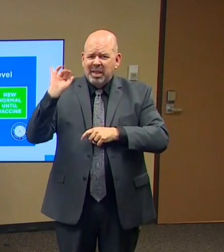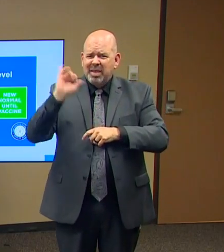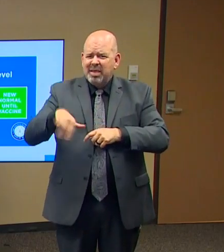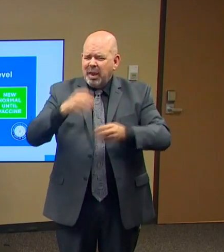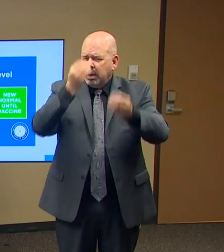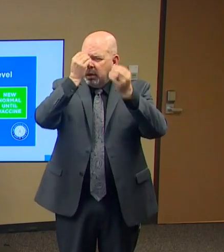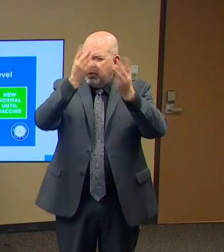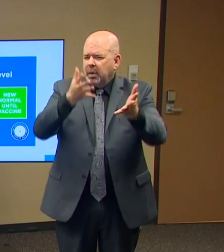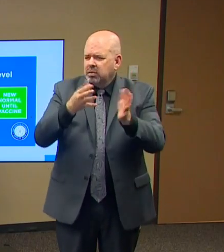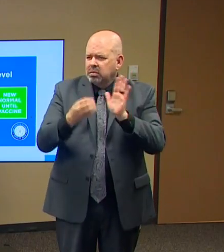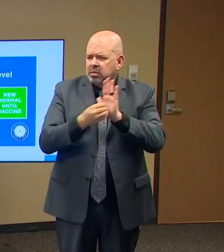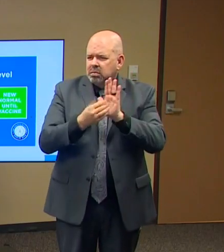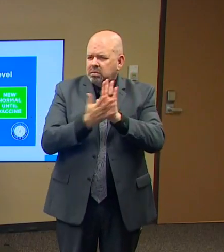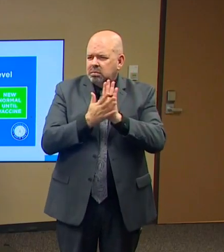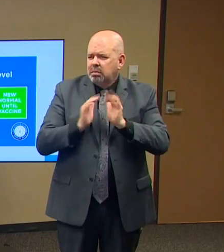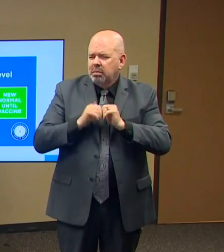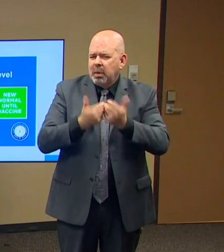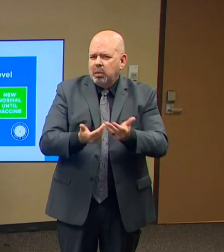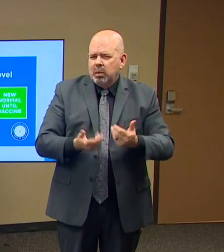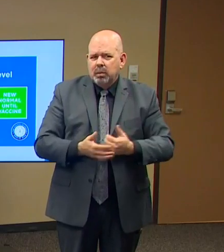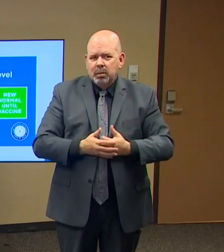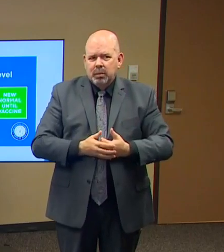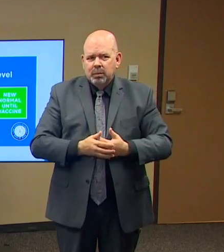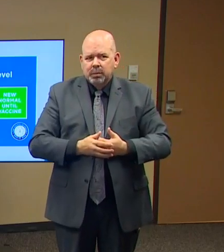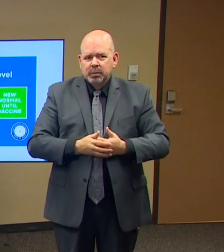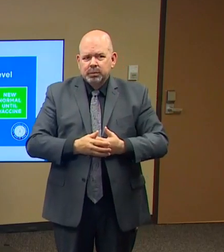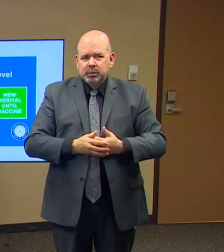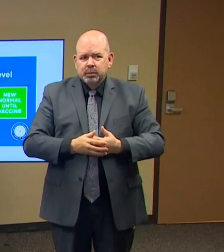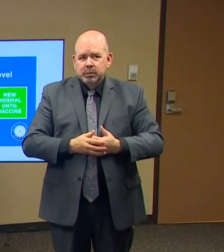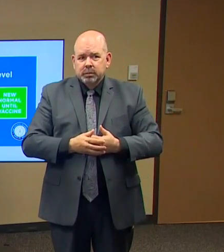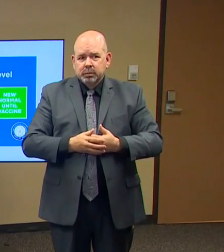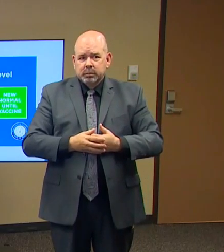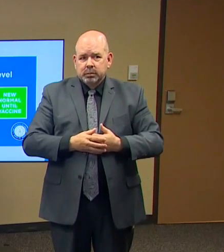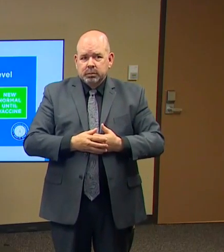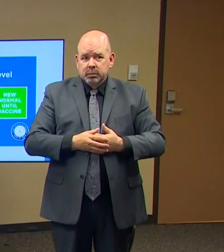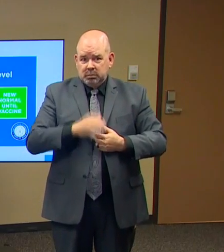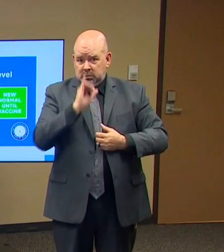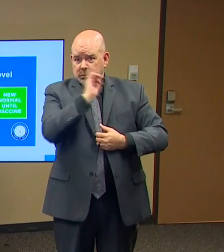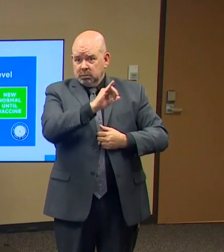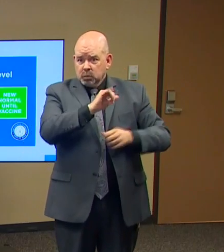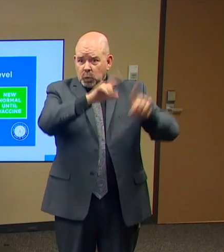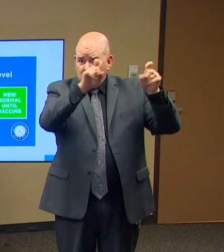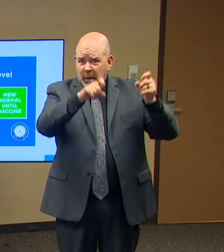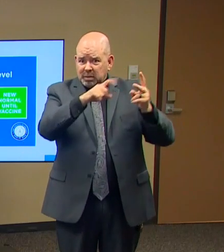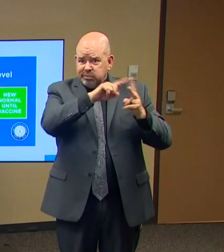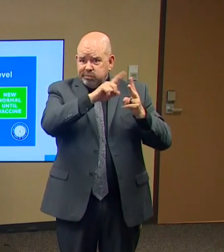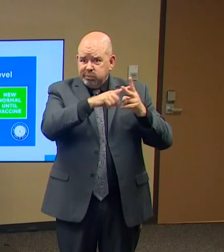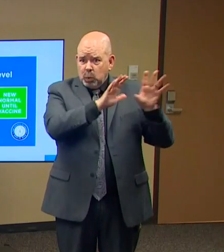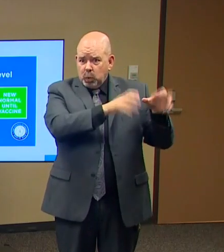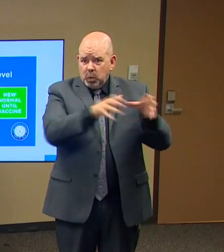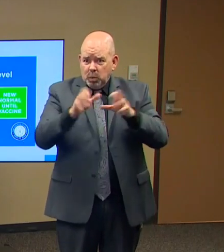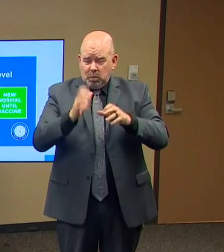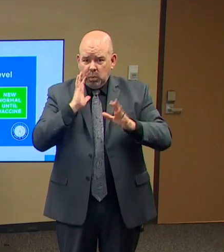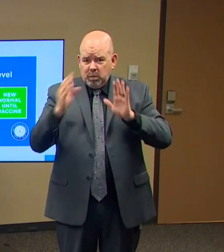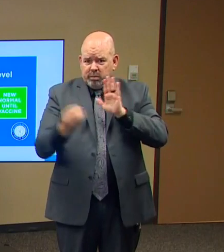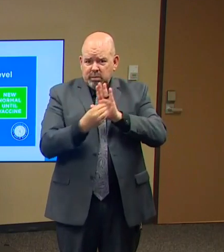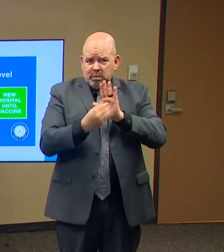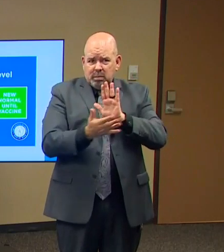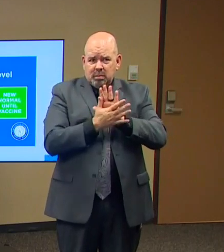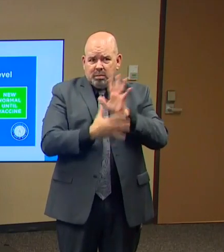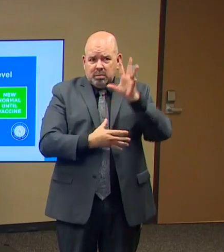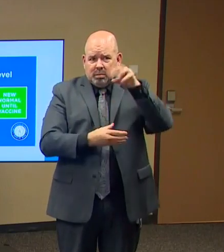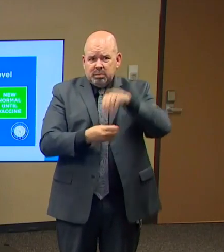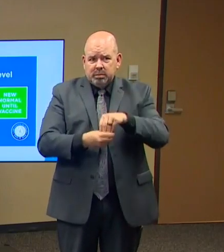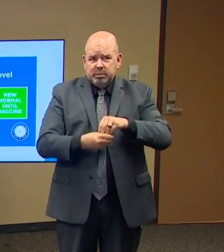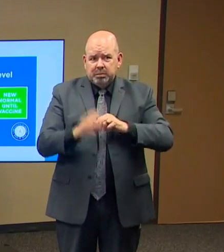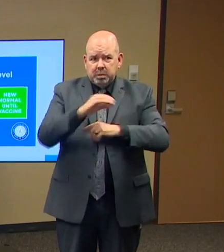kind of look specifically at how many protesters are testing positive, and then get some sense of, maybe further guidance